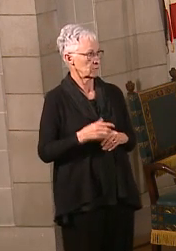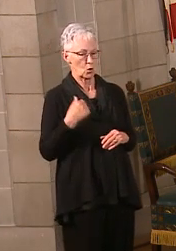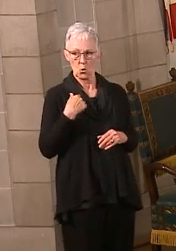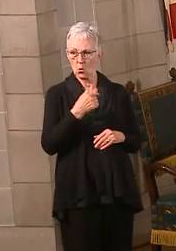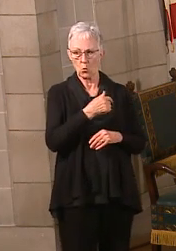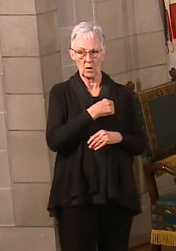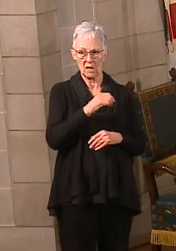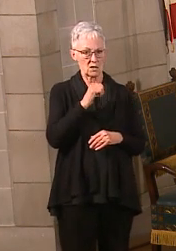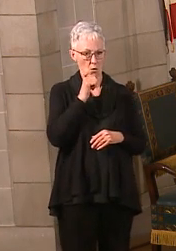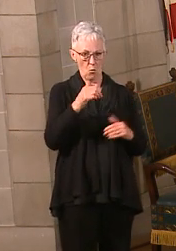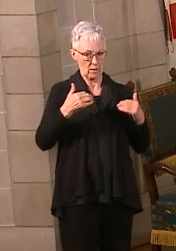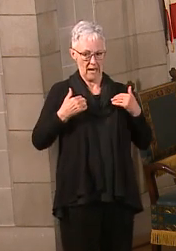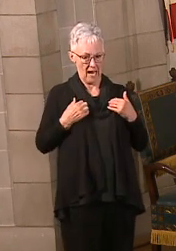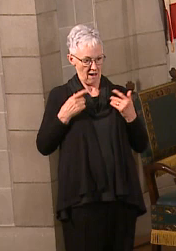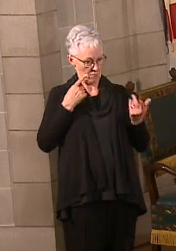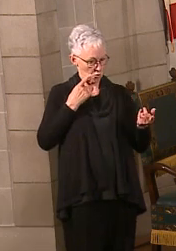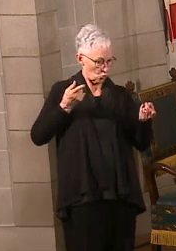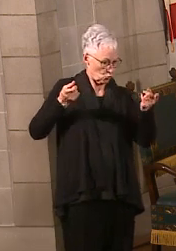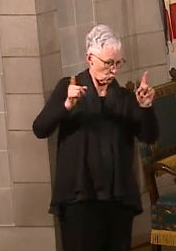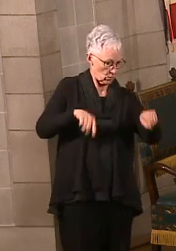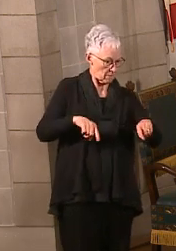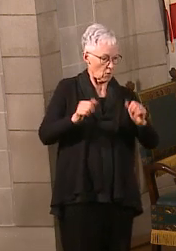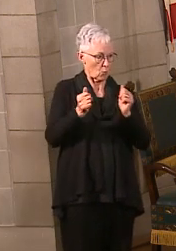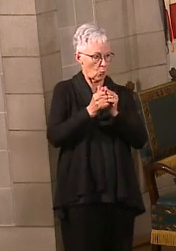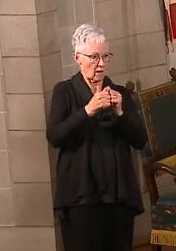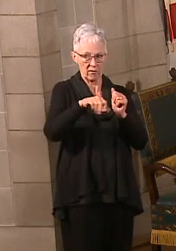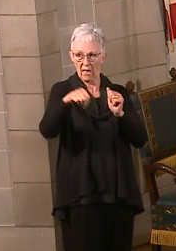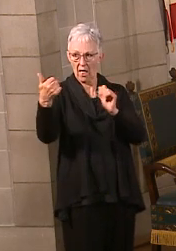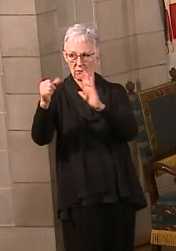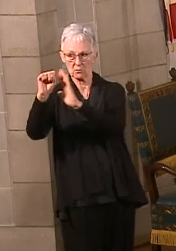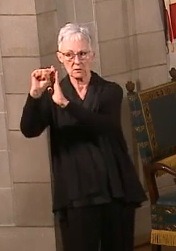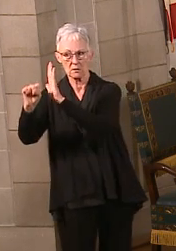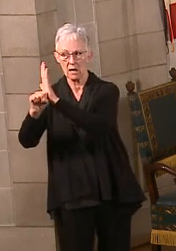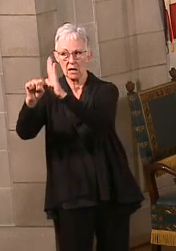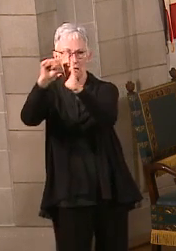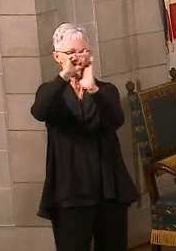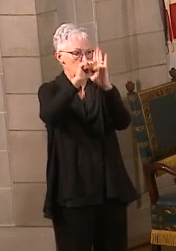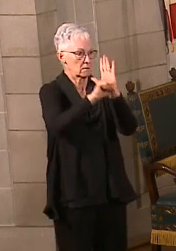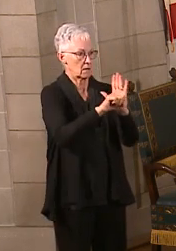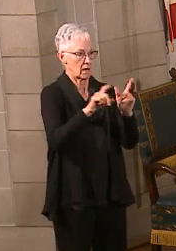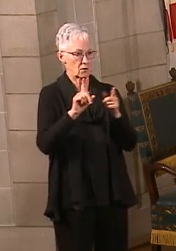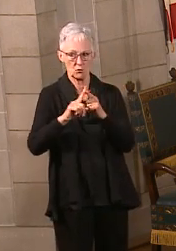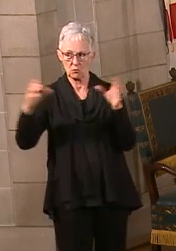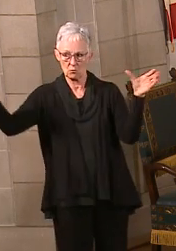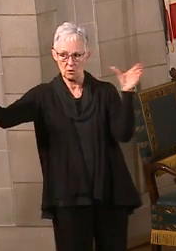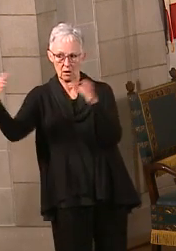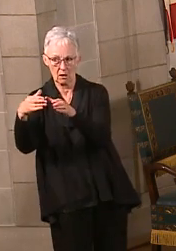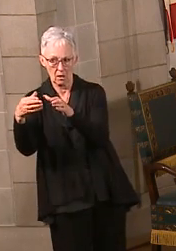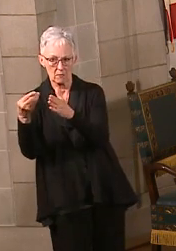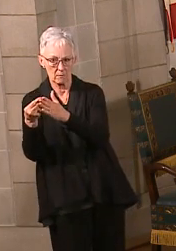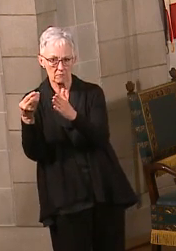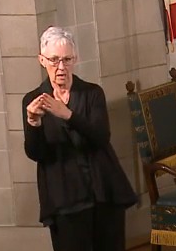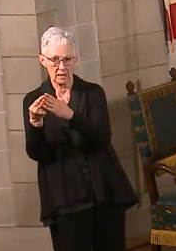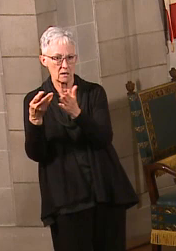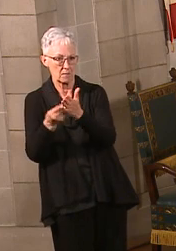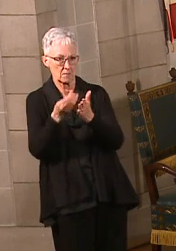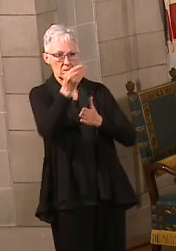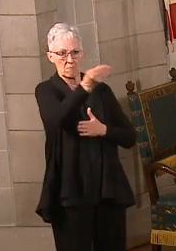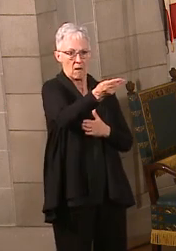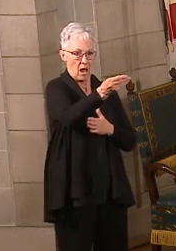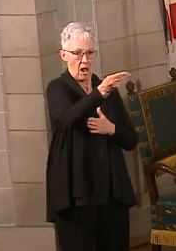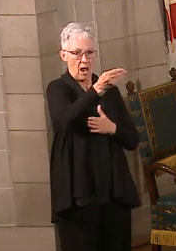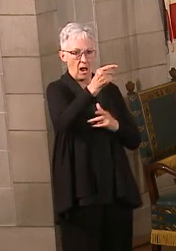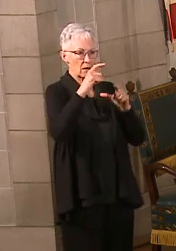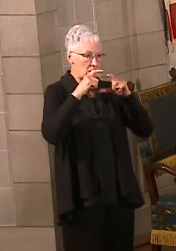with other states, though we'd certainly be open to looking at things like that. But we are looking to leverage relationships that we have to be able to